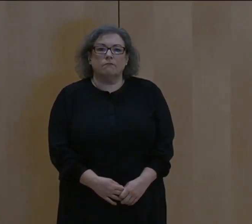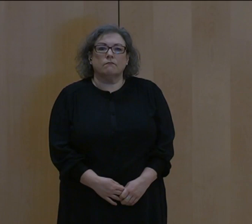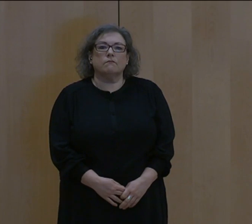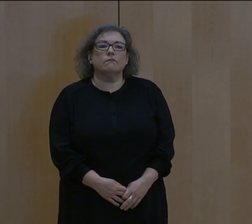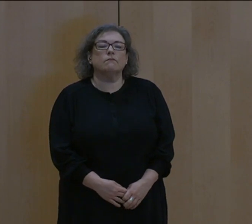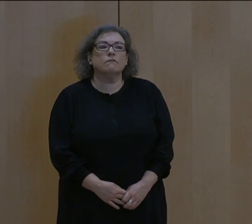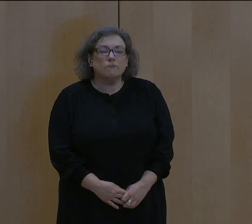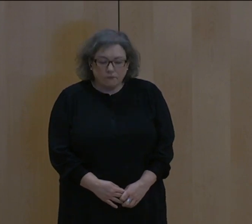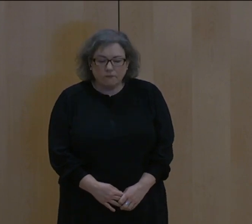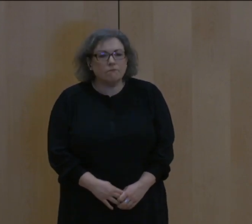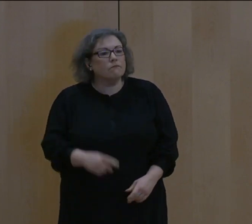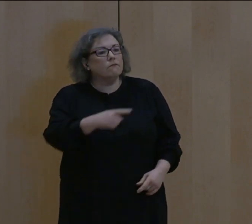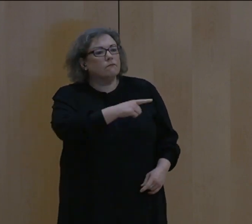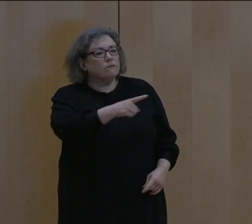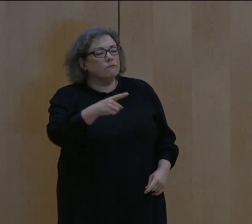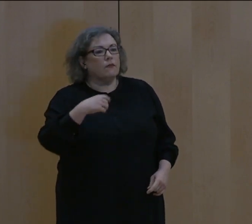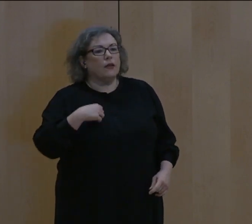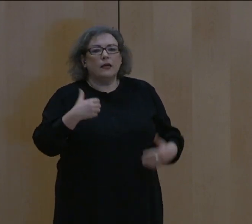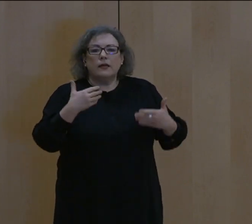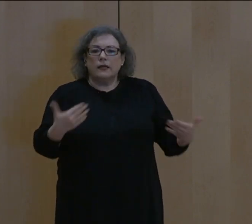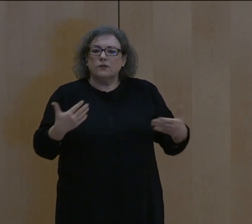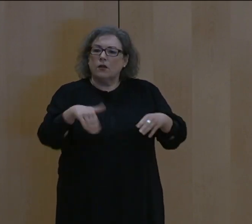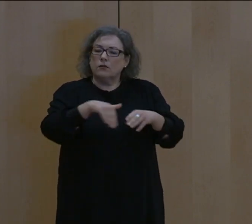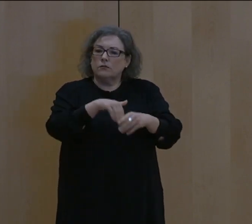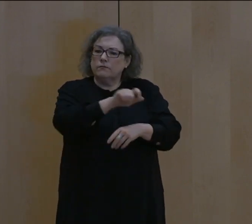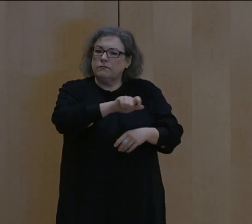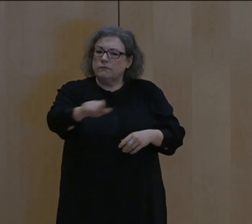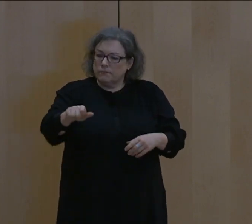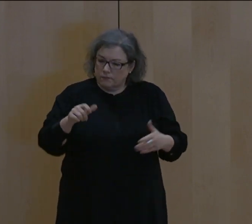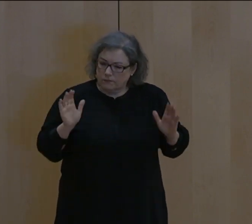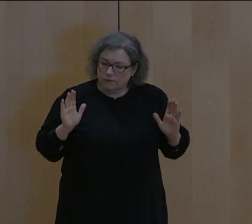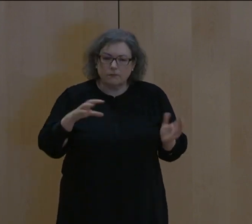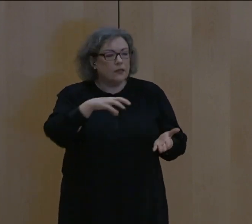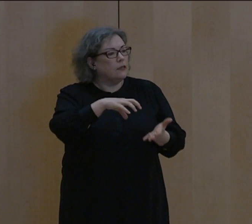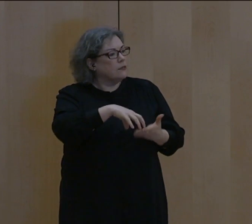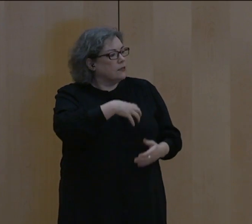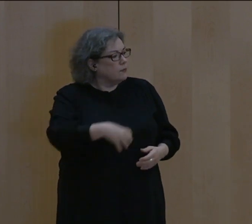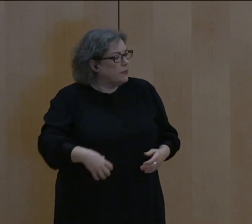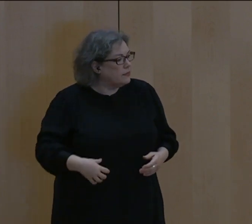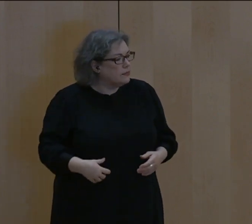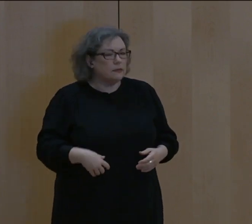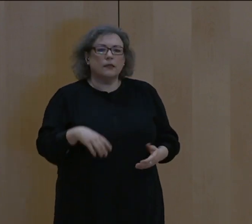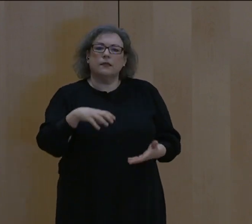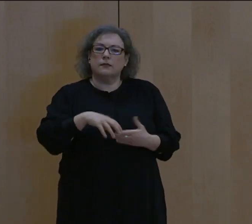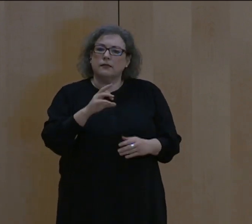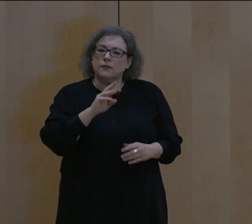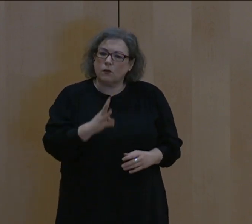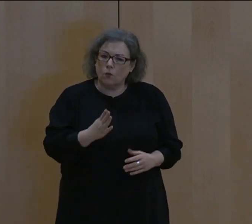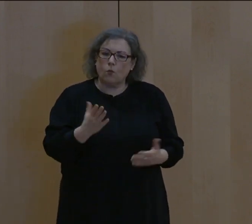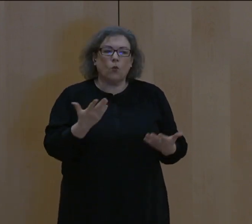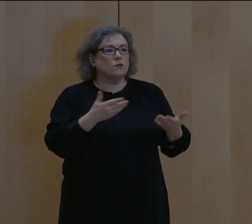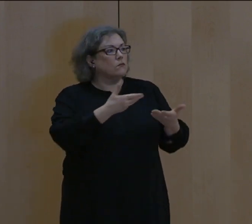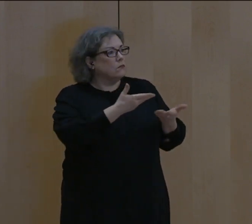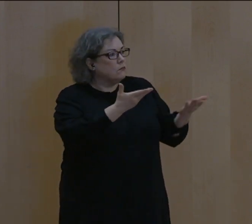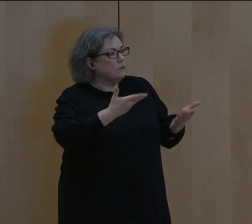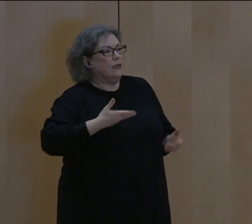Members of Parliament, Prime Minister and Ministers, Your Excellencies, distinguished